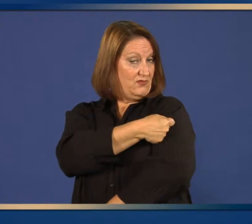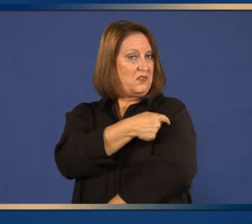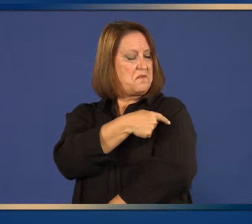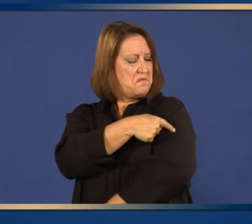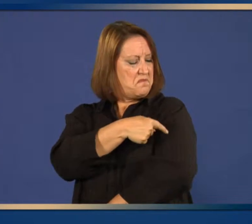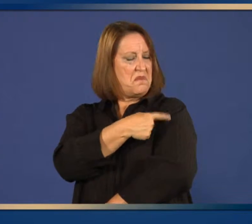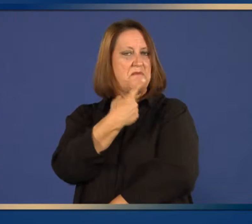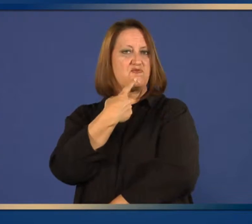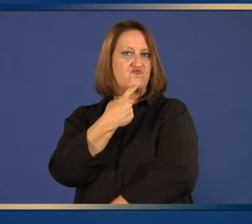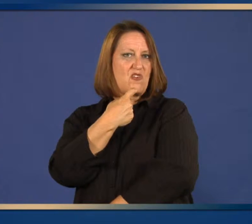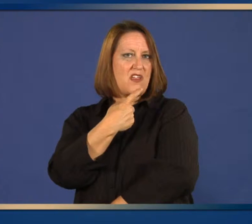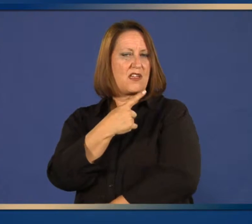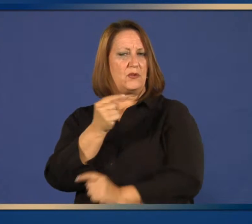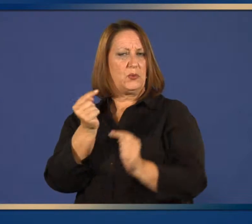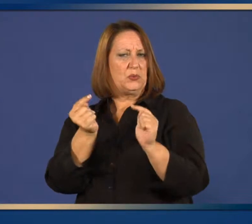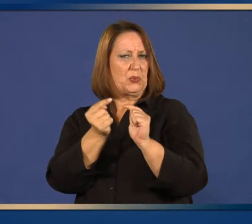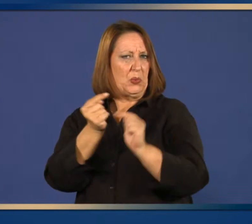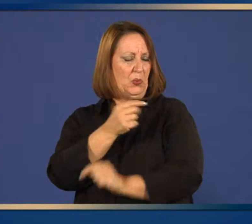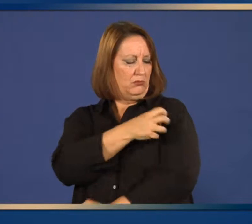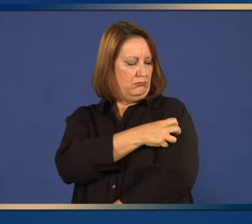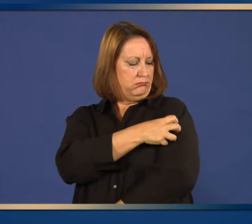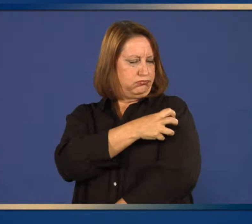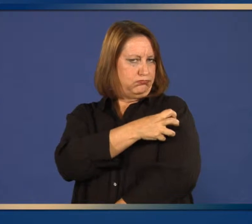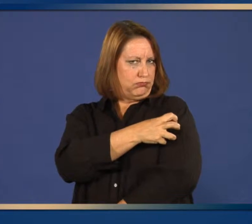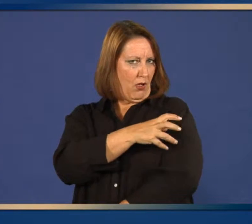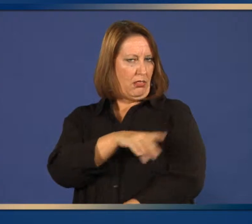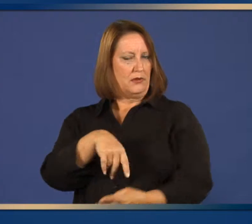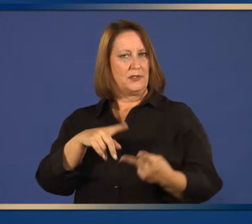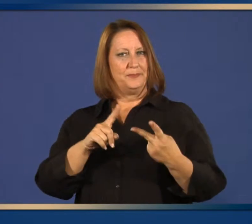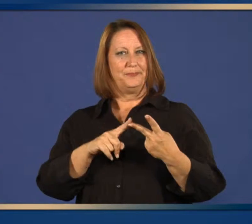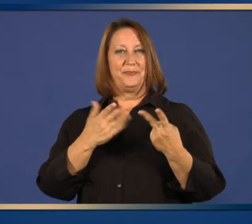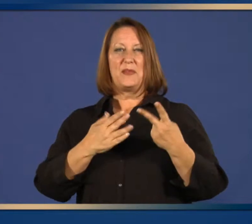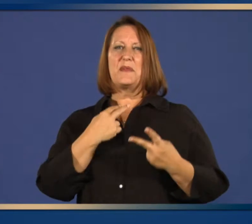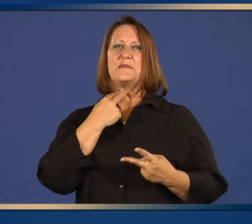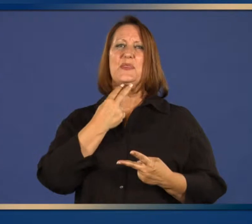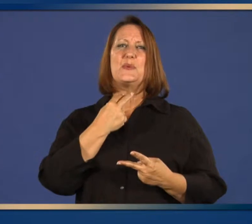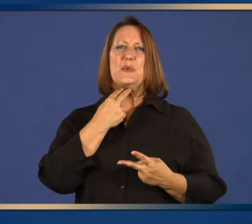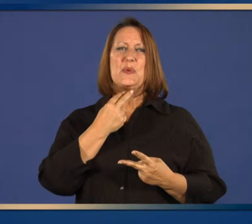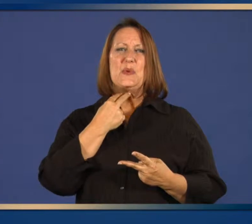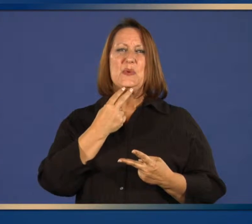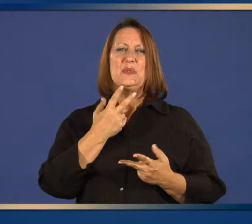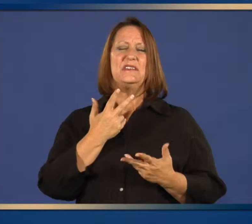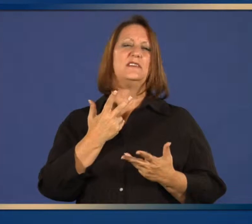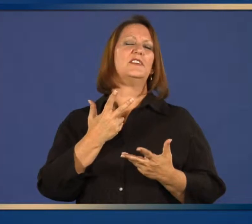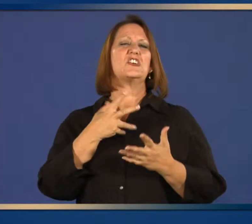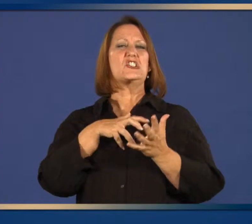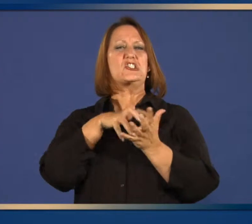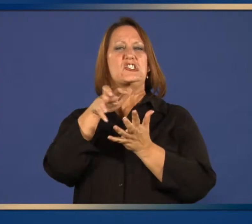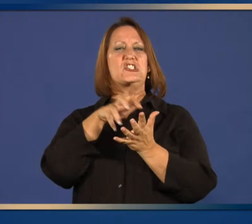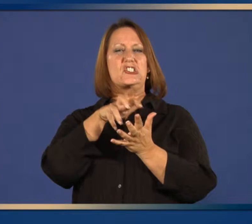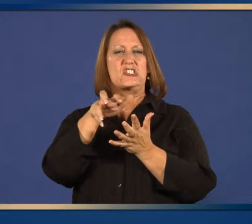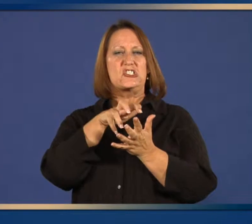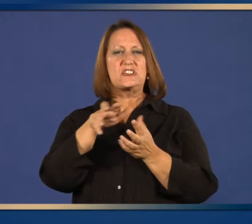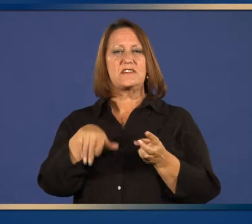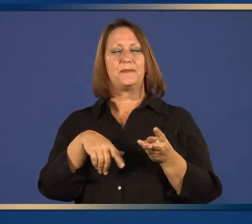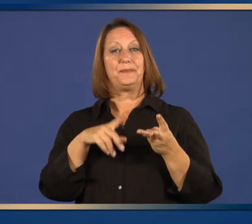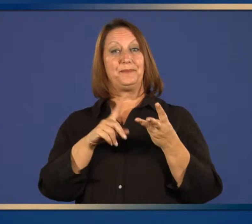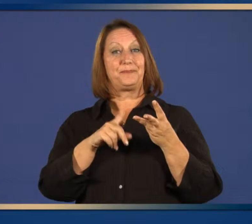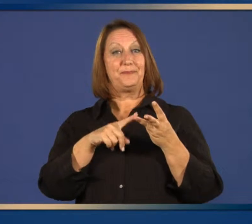soreness, redness, or swelling where the shot was given.